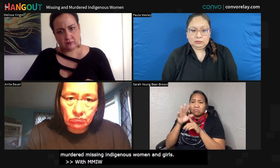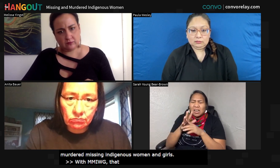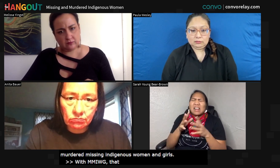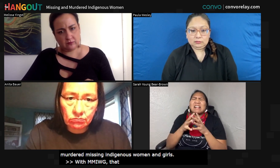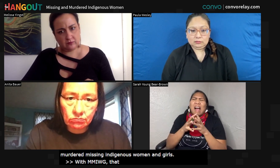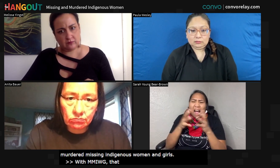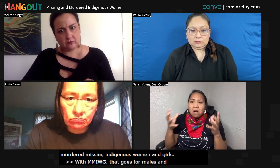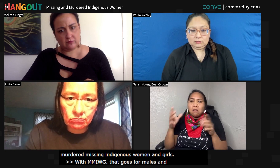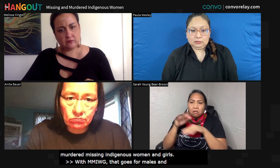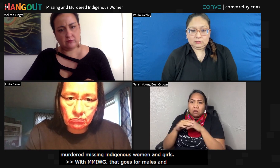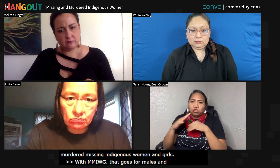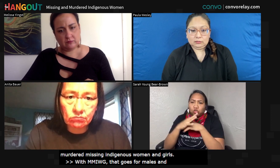there. But just